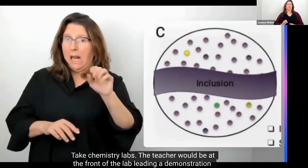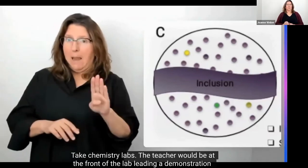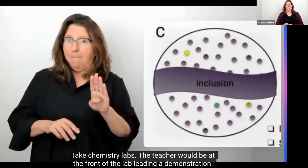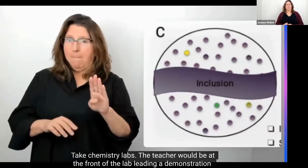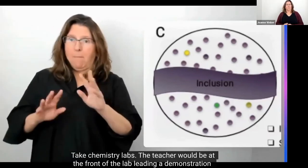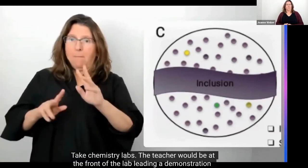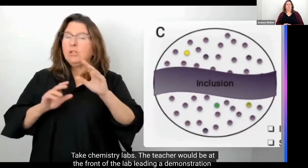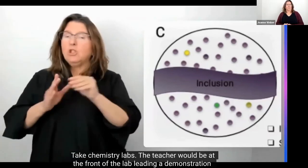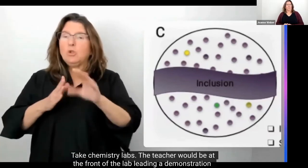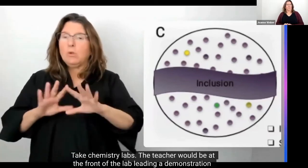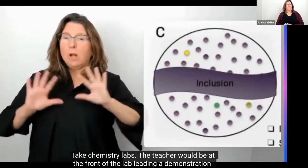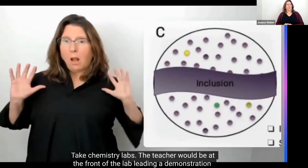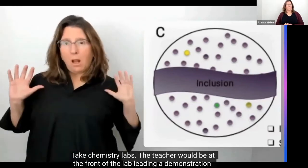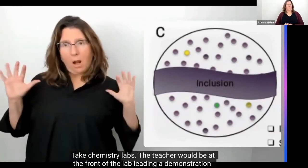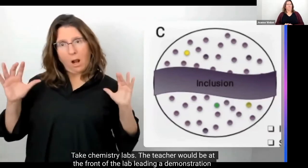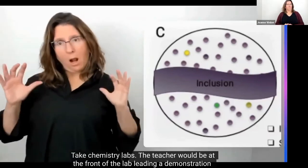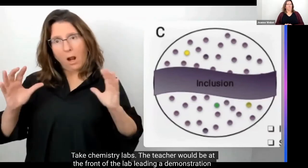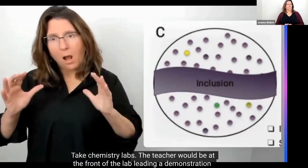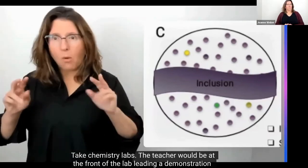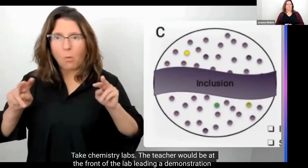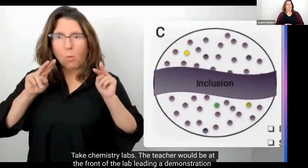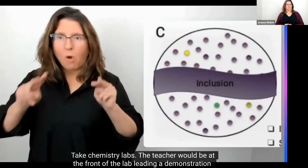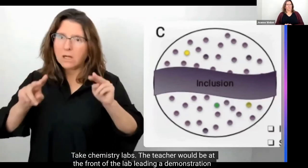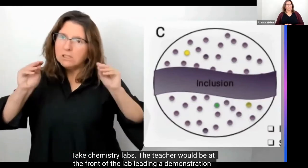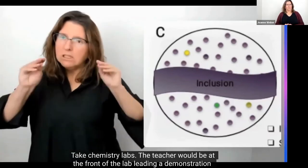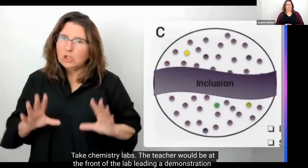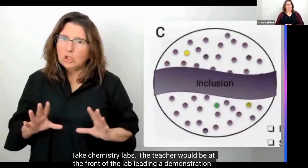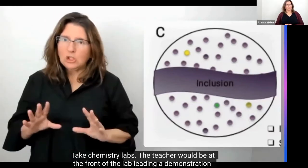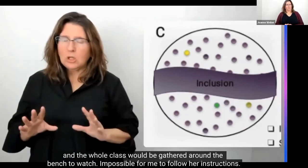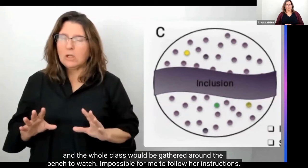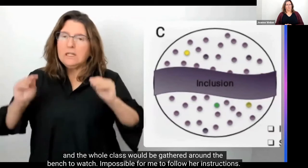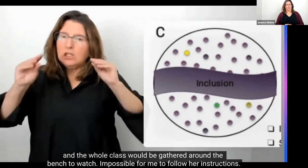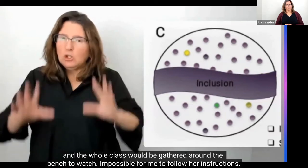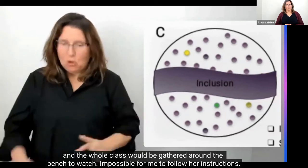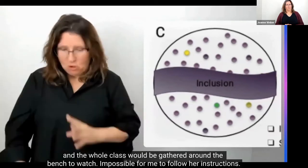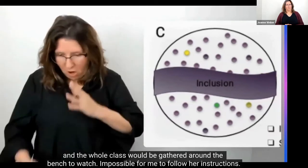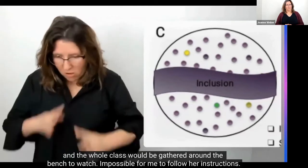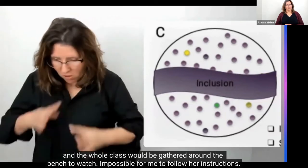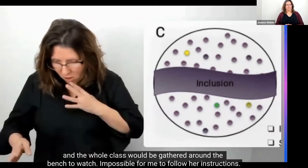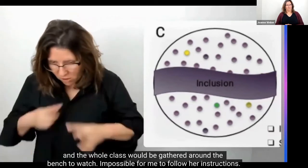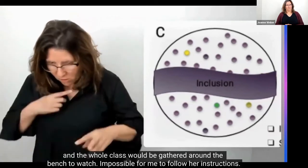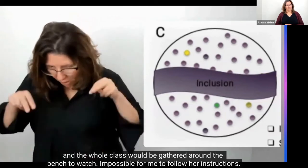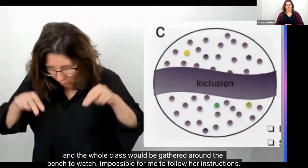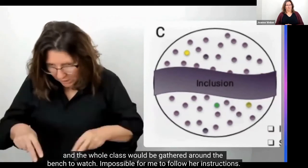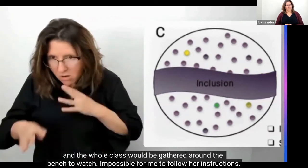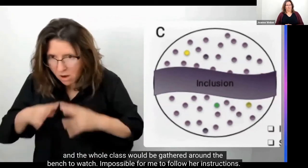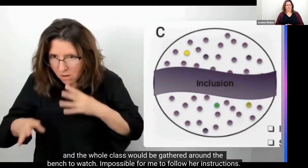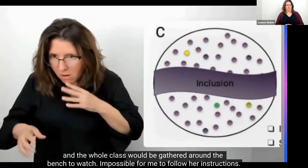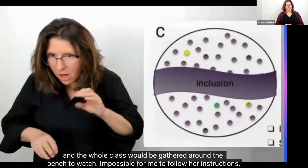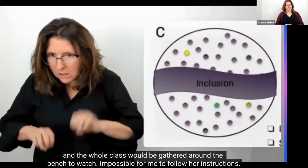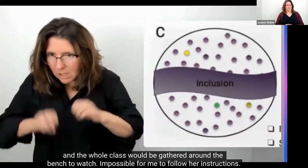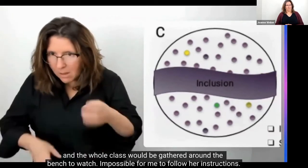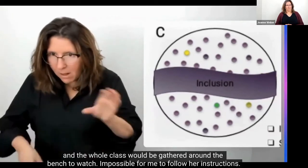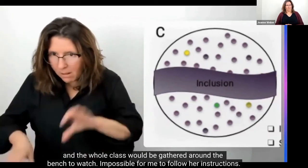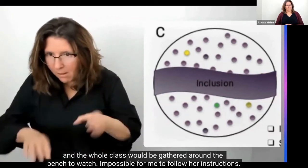Take chemistry labs. The teacher would be at the front of the lab leading a demonstration, and the whole class would be gathered around the bench to